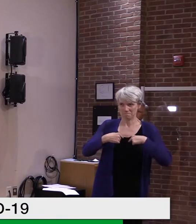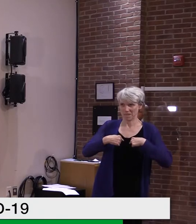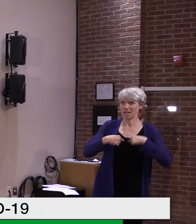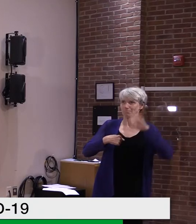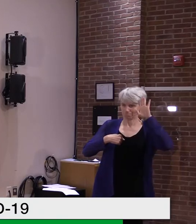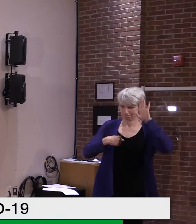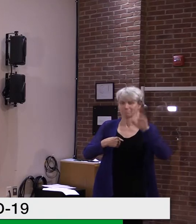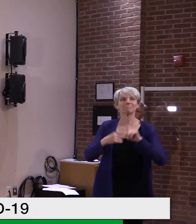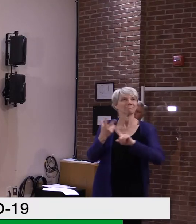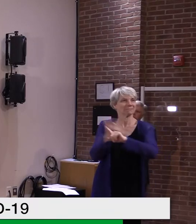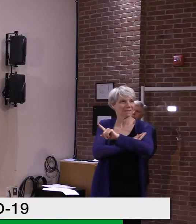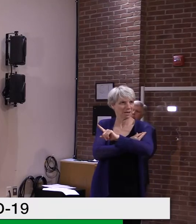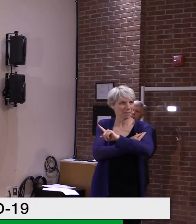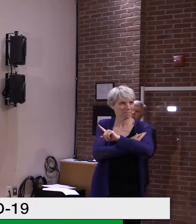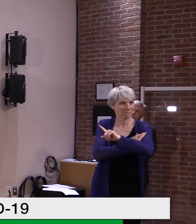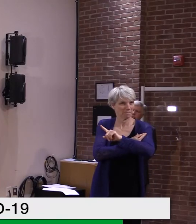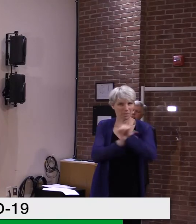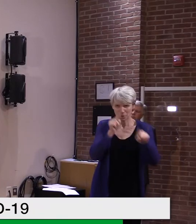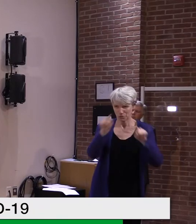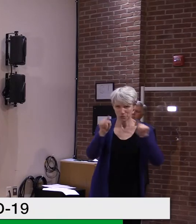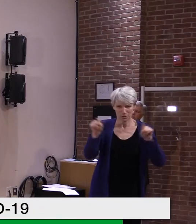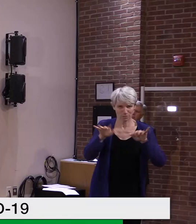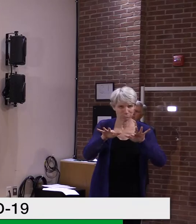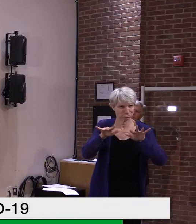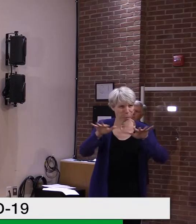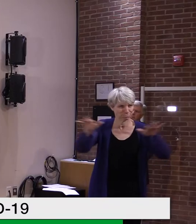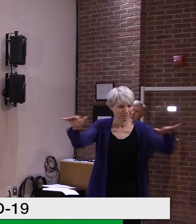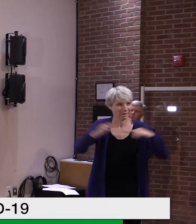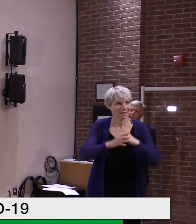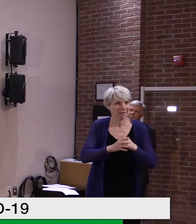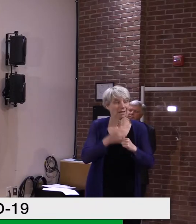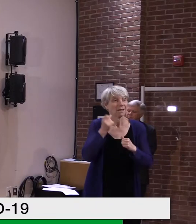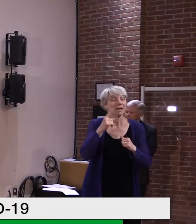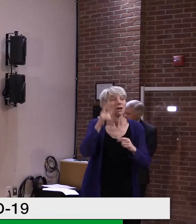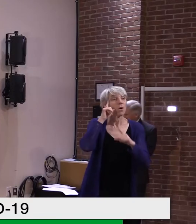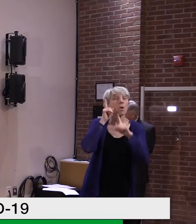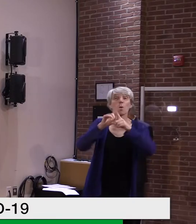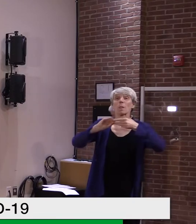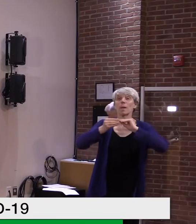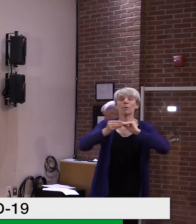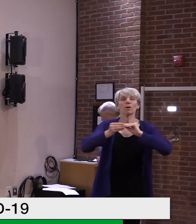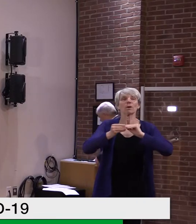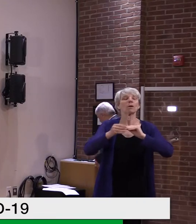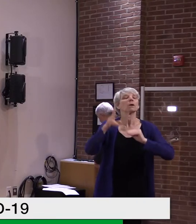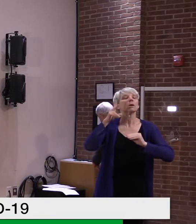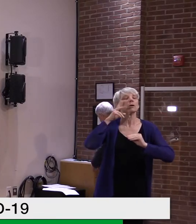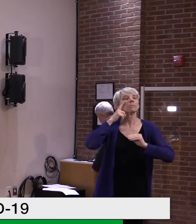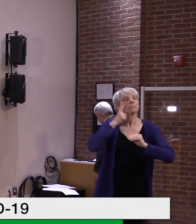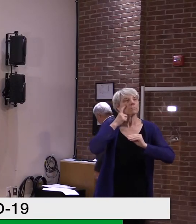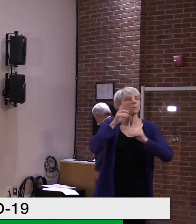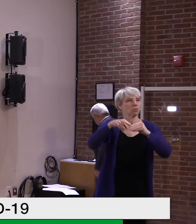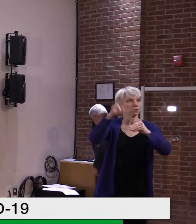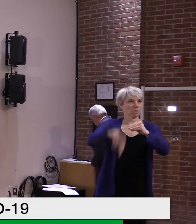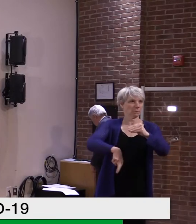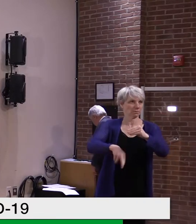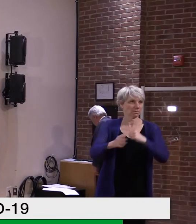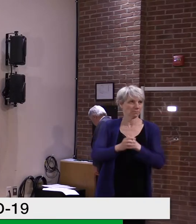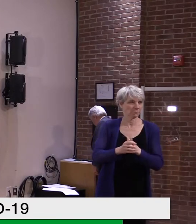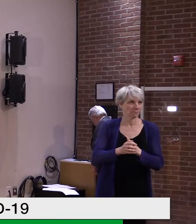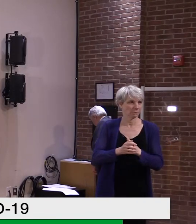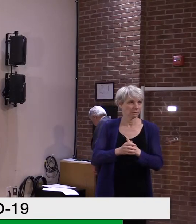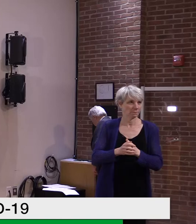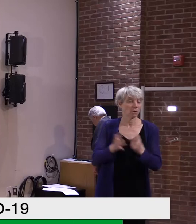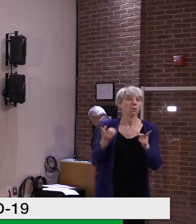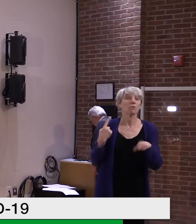on the results. Because the fact is, what we've seen so far, even when